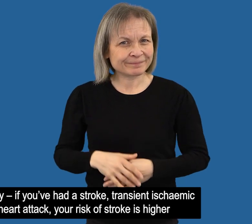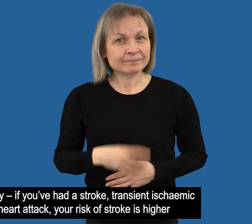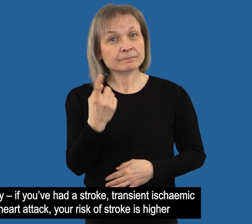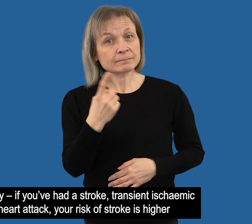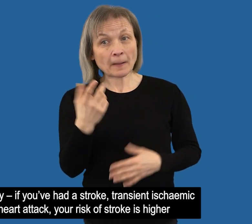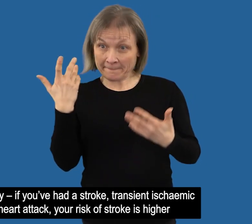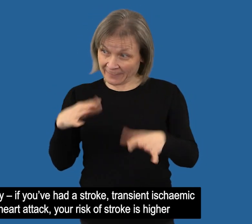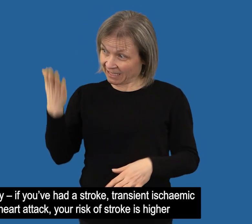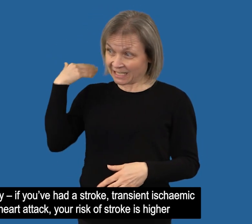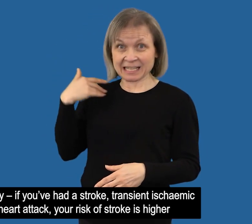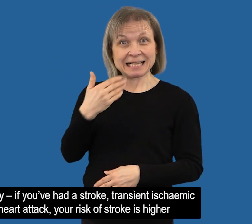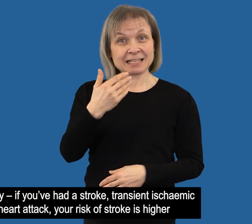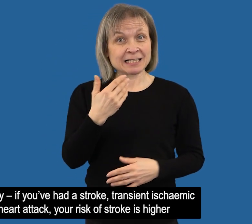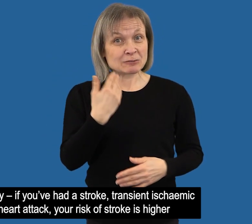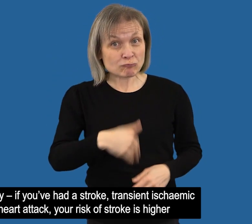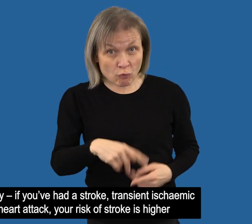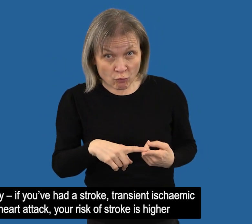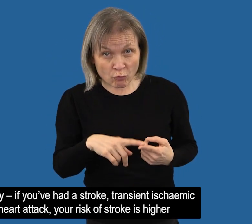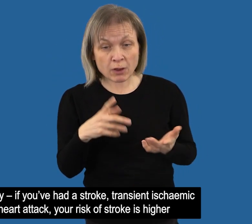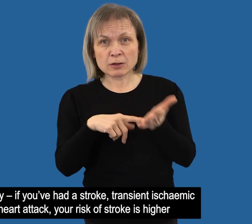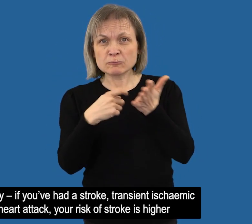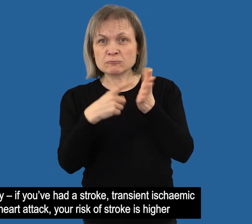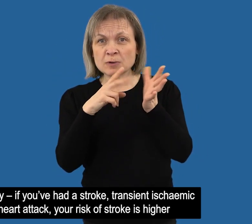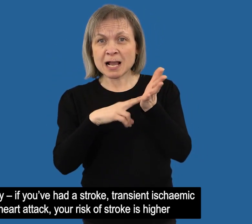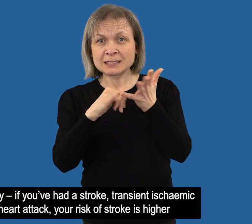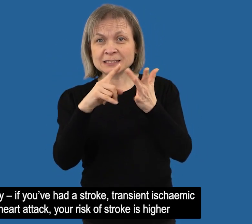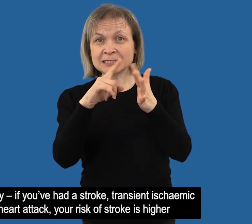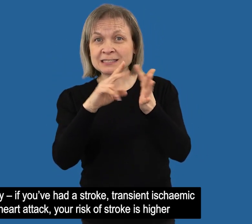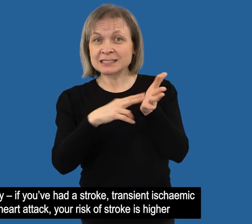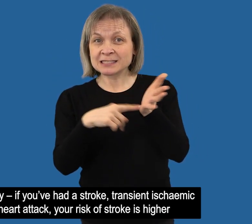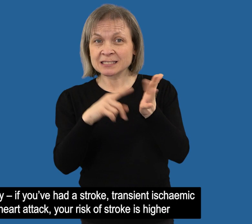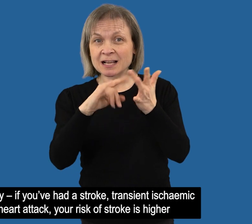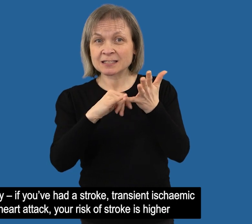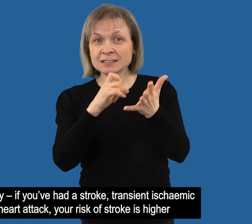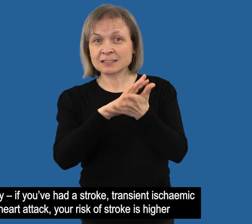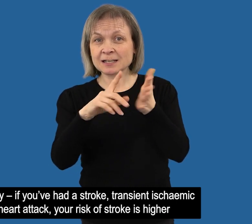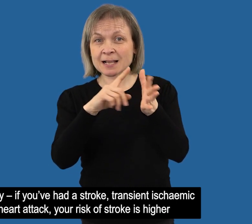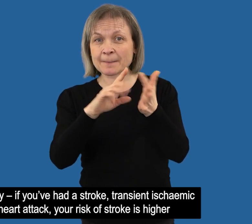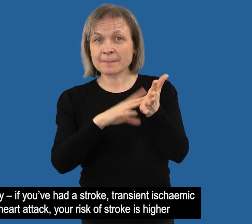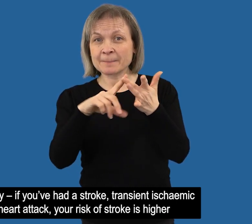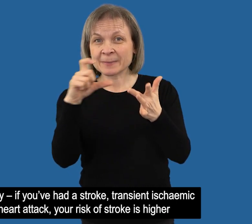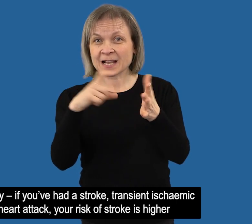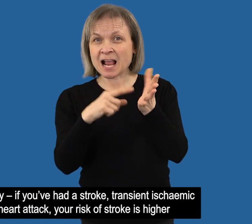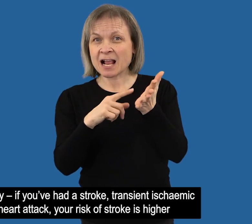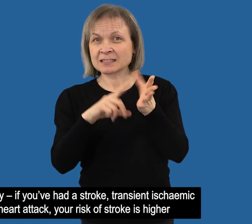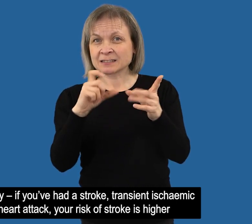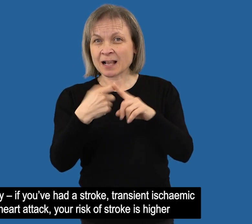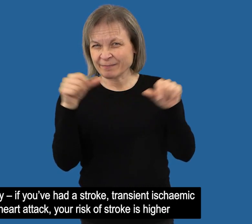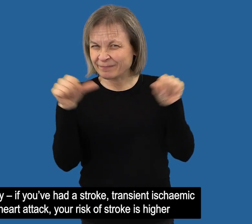Your medical history. If you've had a stroke, transient ischemic attack, TIA, or heart attack,